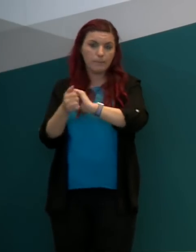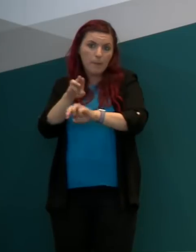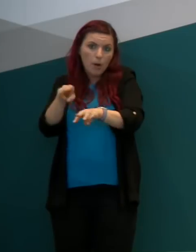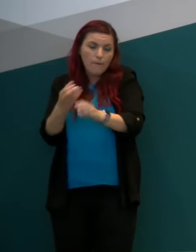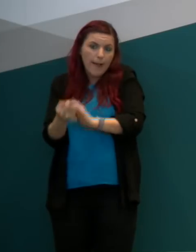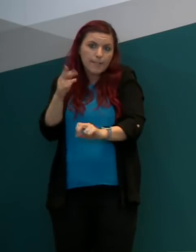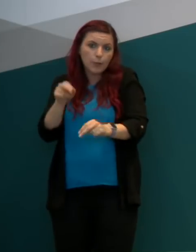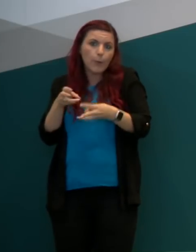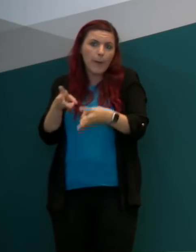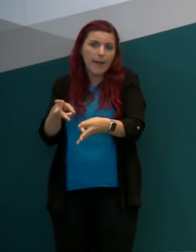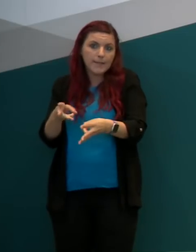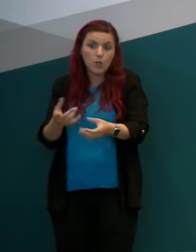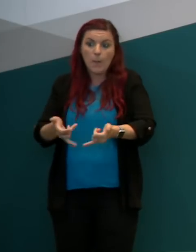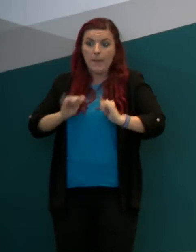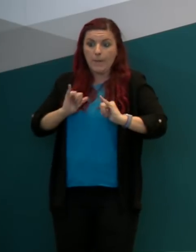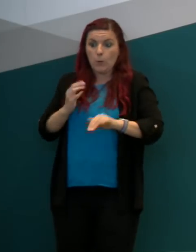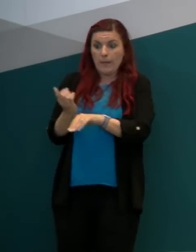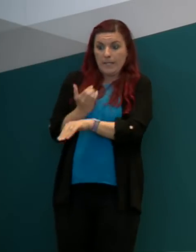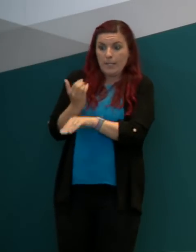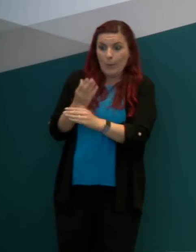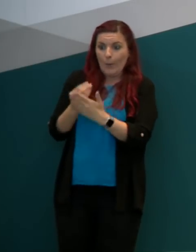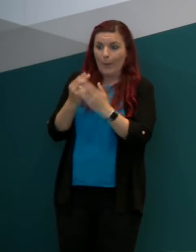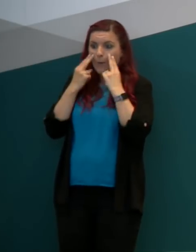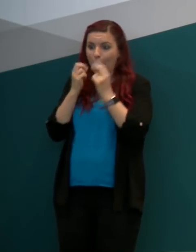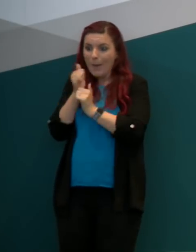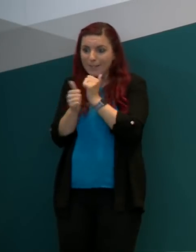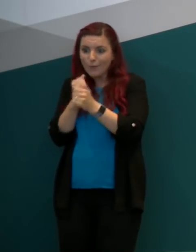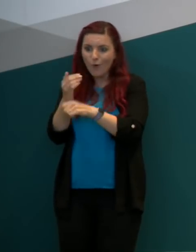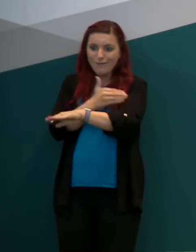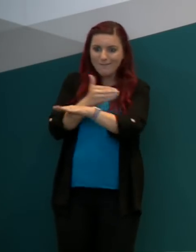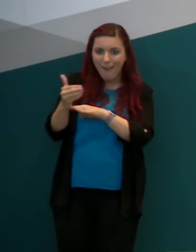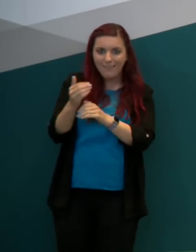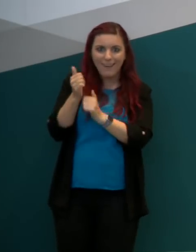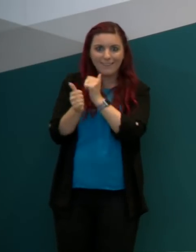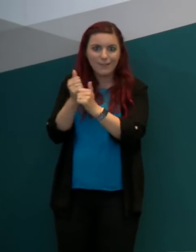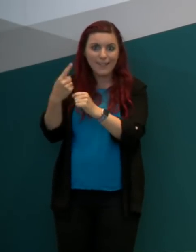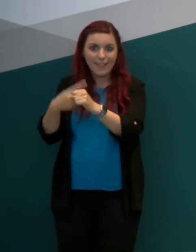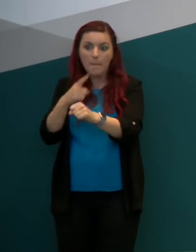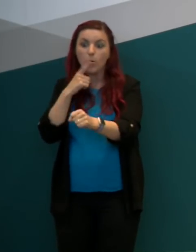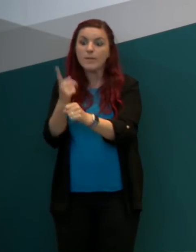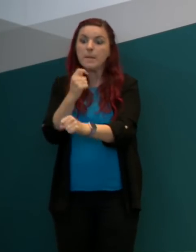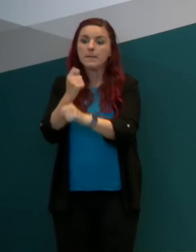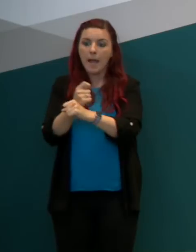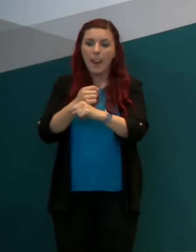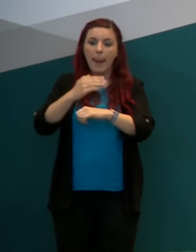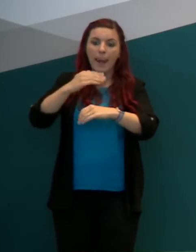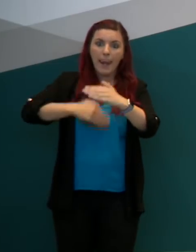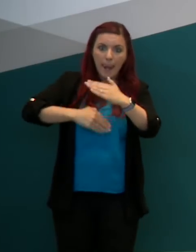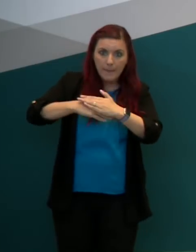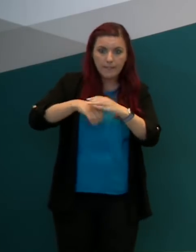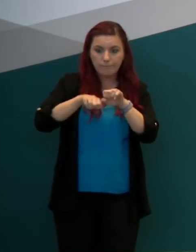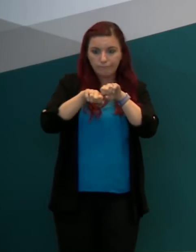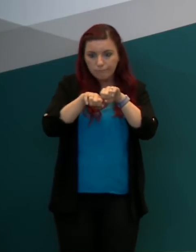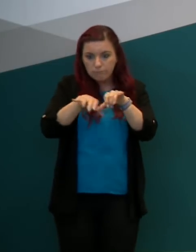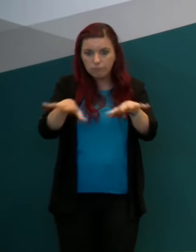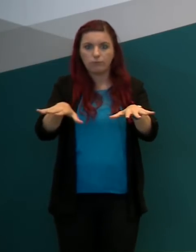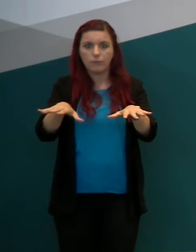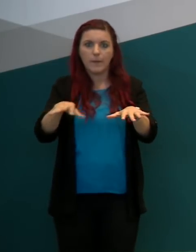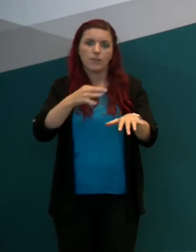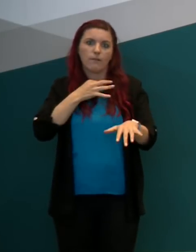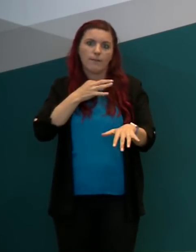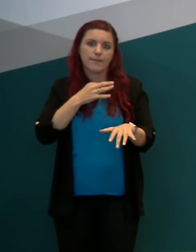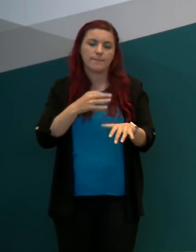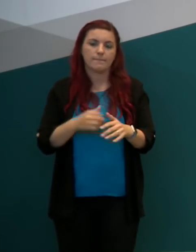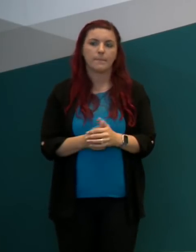to maintain activity, to reintroduce activity, while minimise the risk of transmission of this virus. And we're going to have to learn to be good at that,